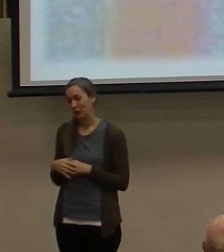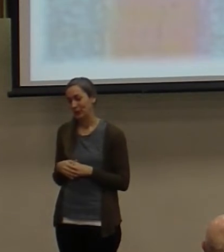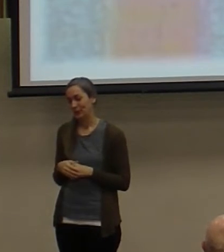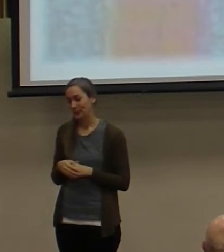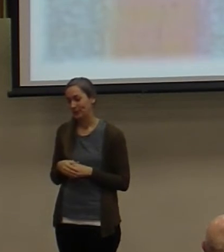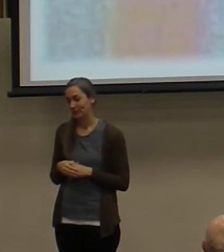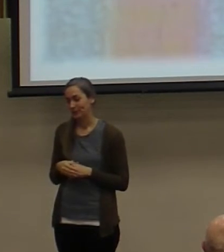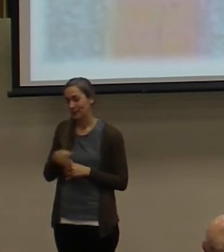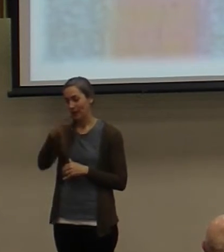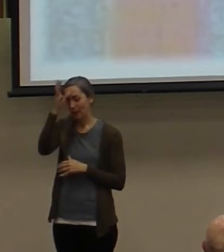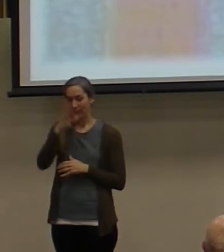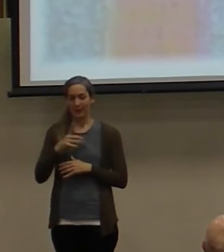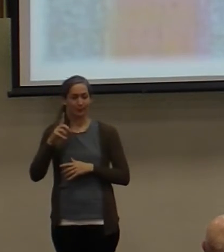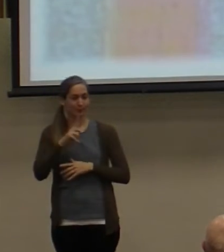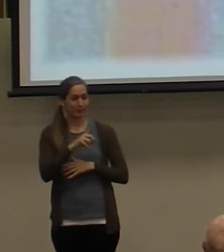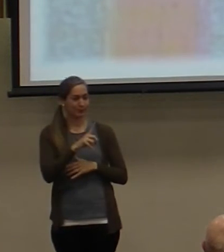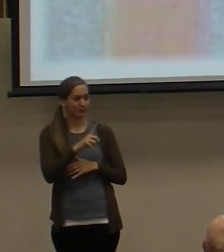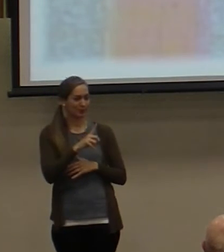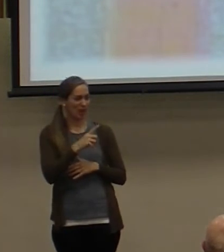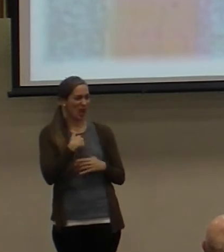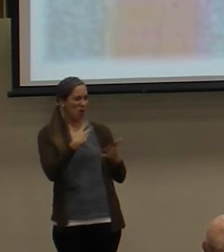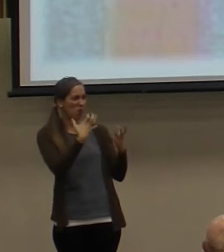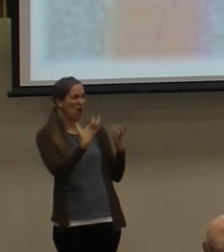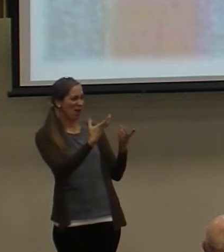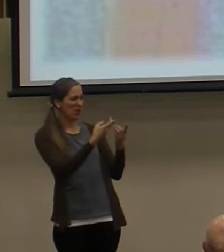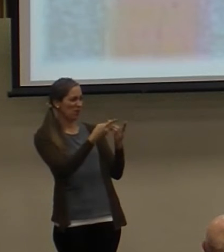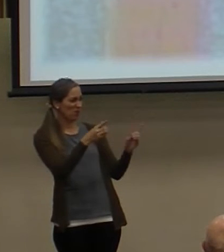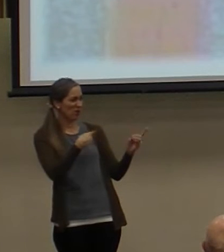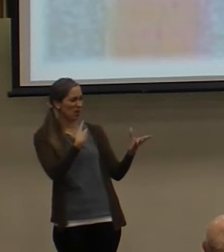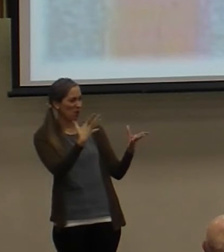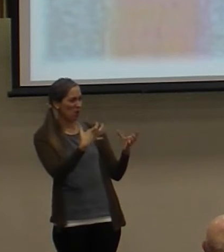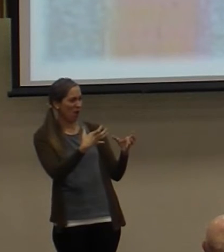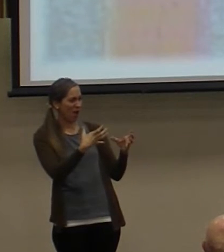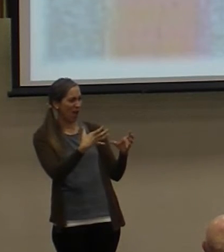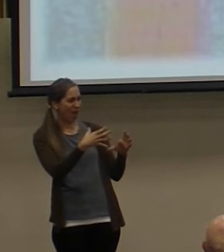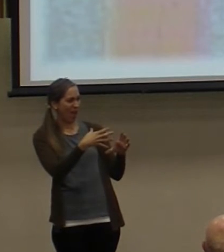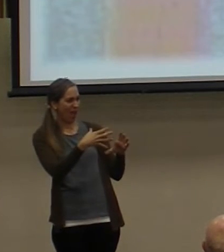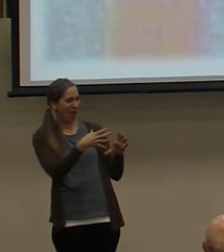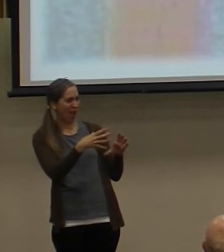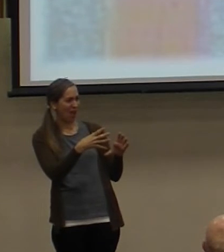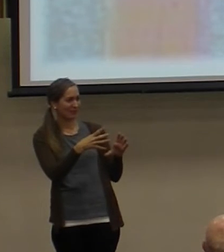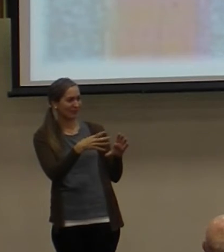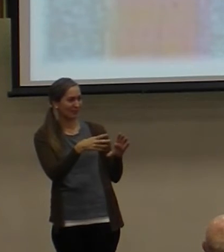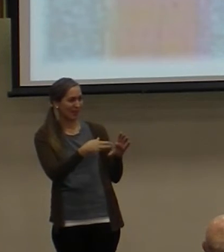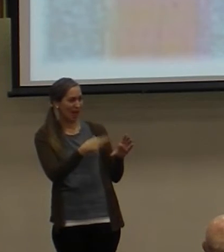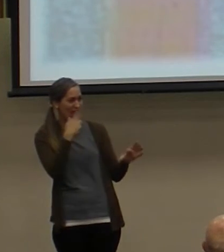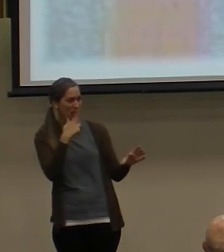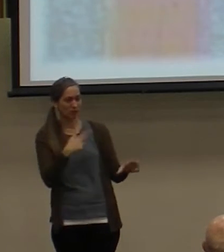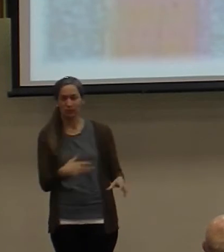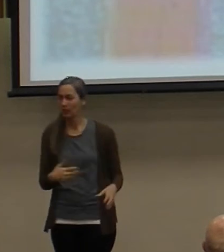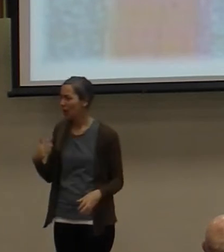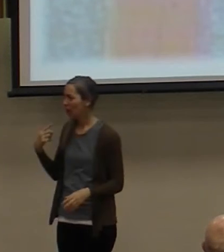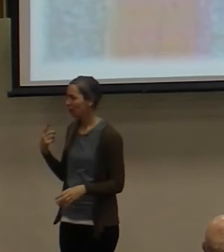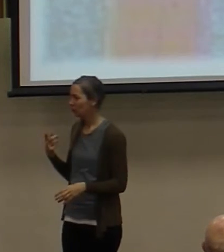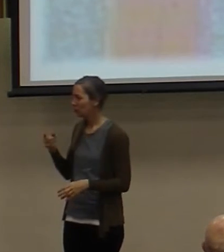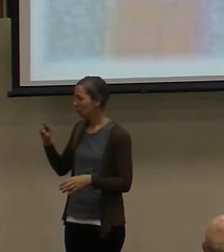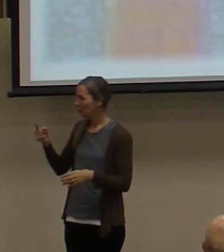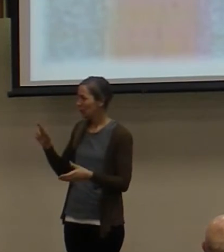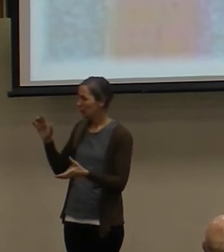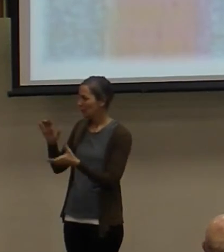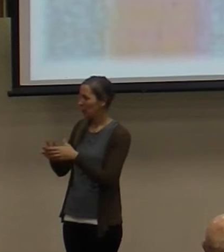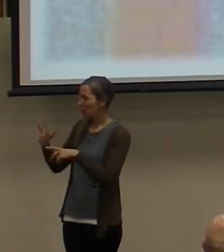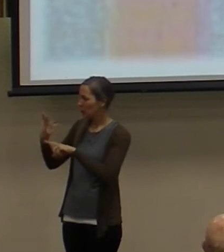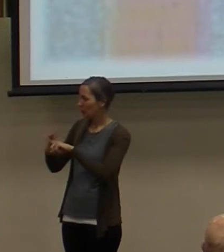guy comes to her and he's saying, "Man, I want a divorce. I want to get out of this marriage right here." You said, "Hey, we just did this thing 2 months ago, and